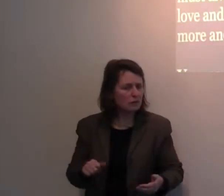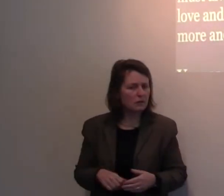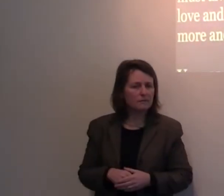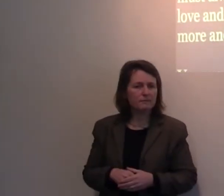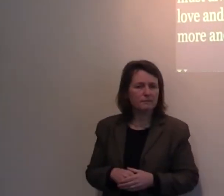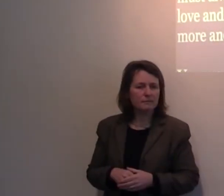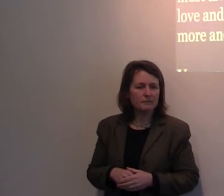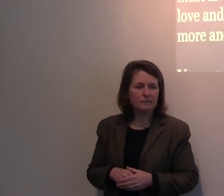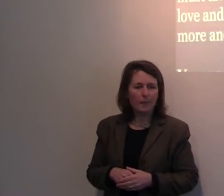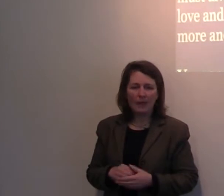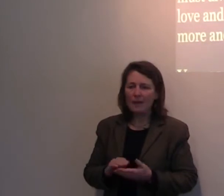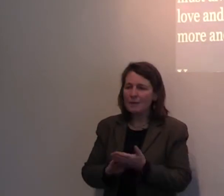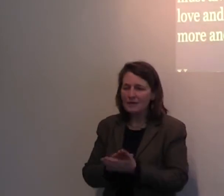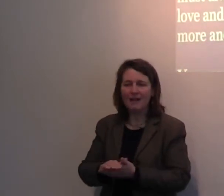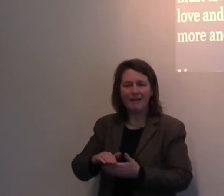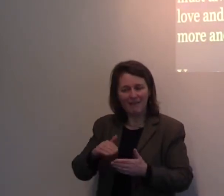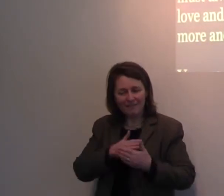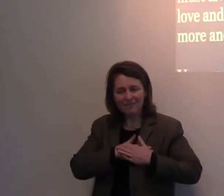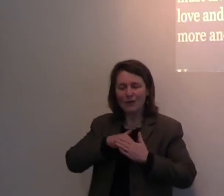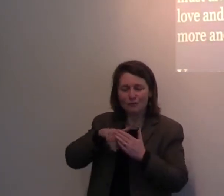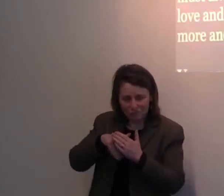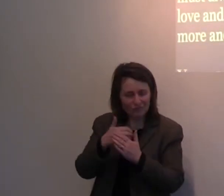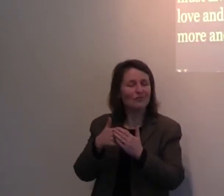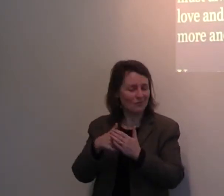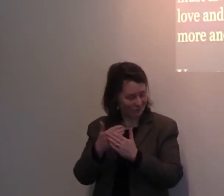My love will then grow more and more.